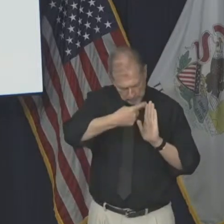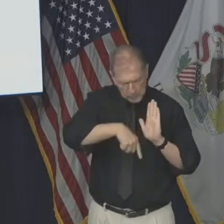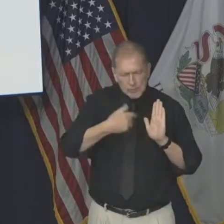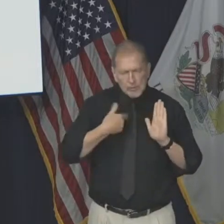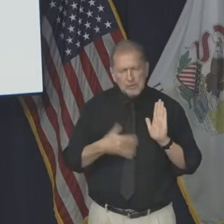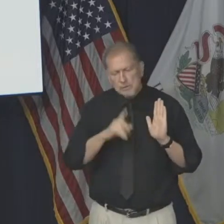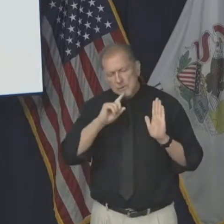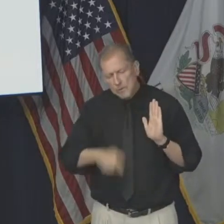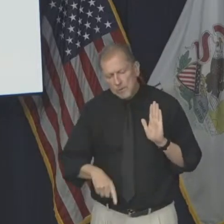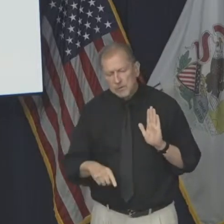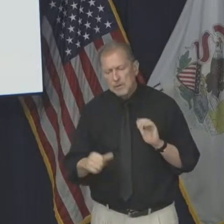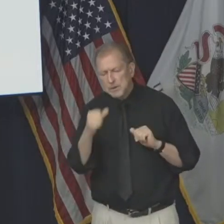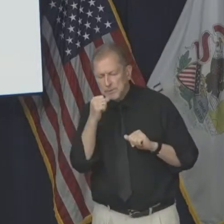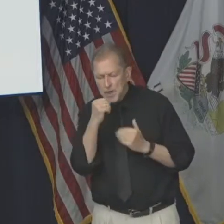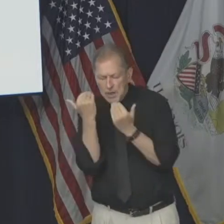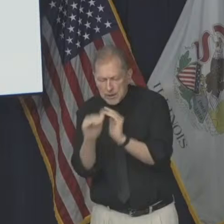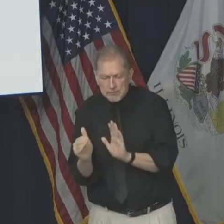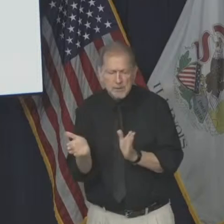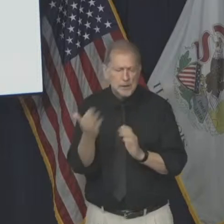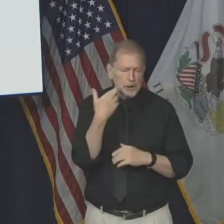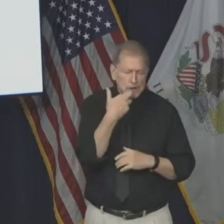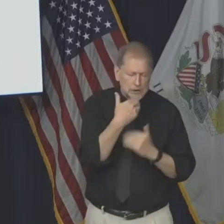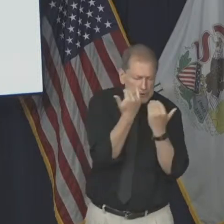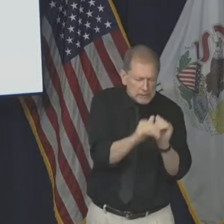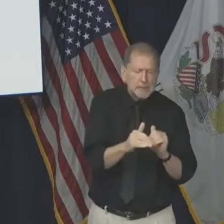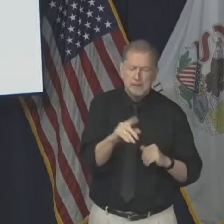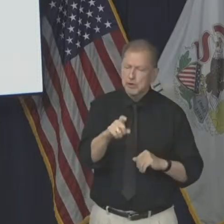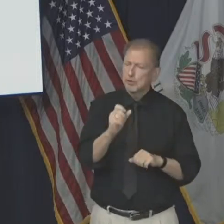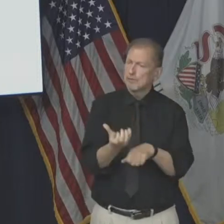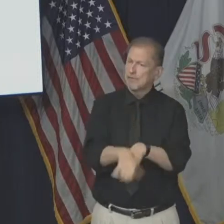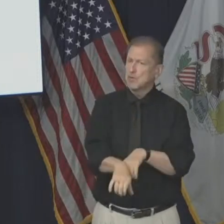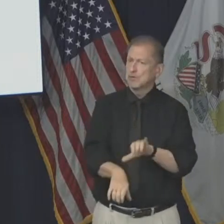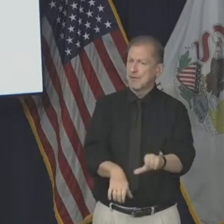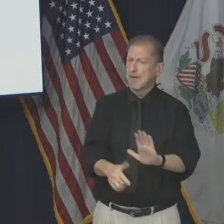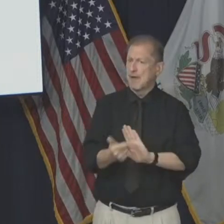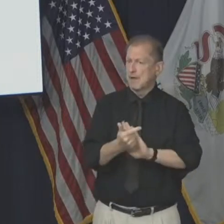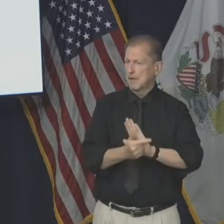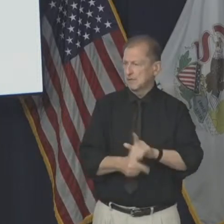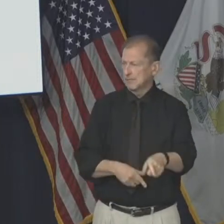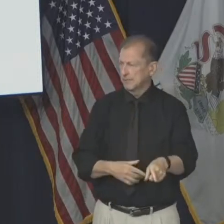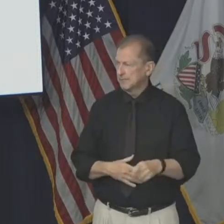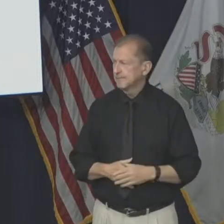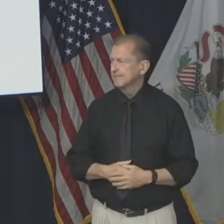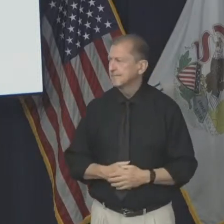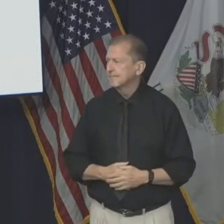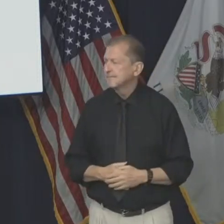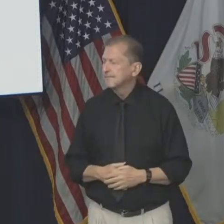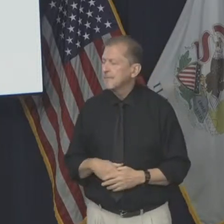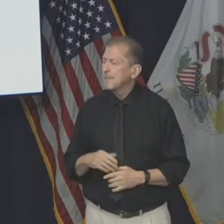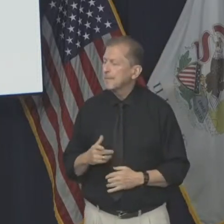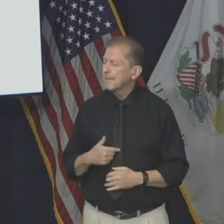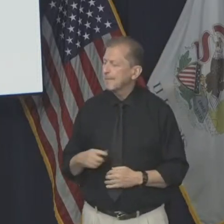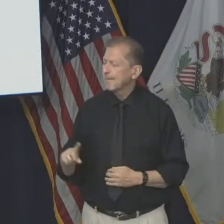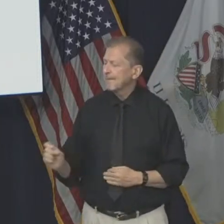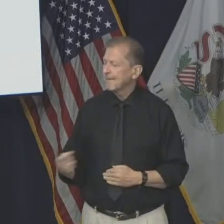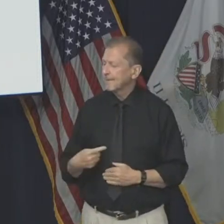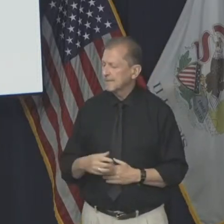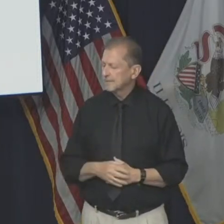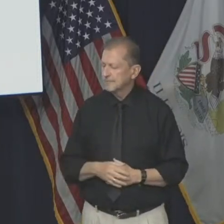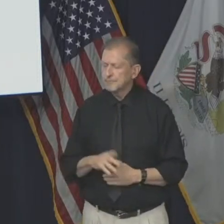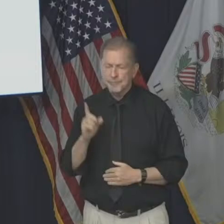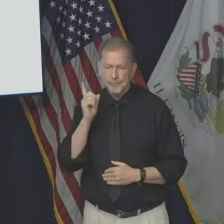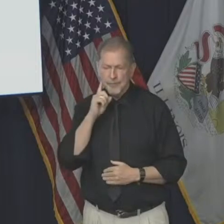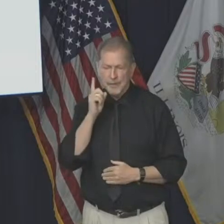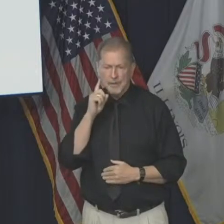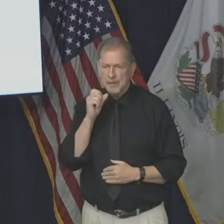asked people to follow and enforce them locally. Jim Haggerty at the Rockford Advocate. It's been a while since we've heard much